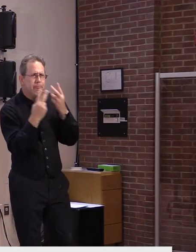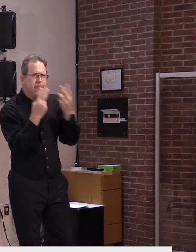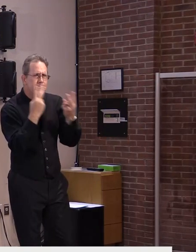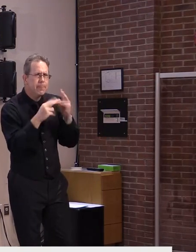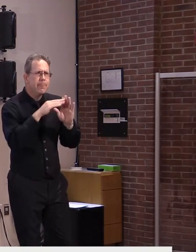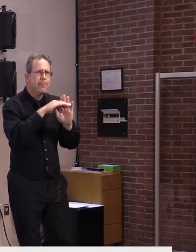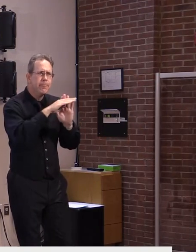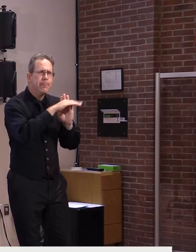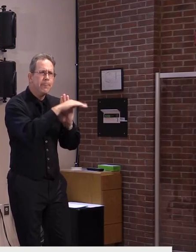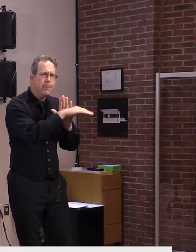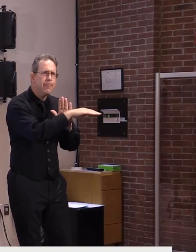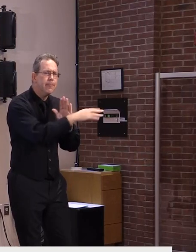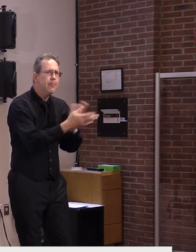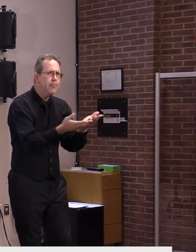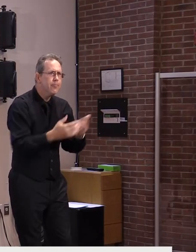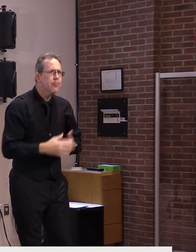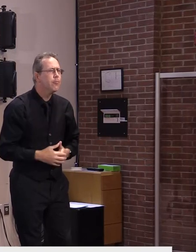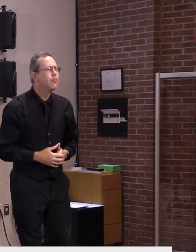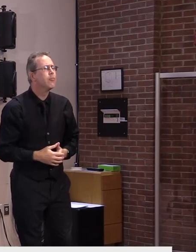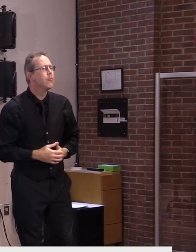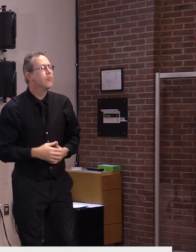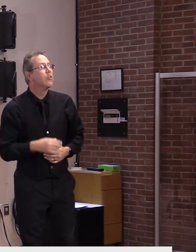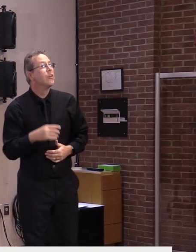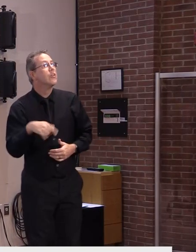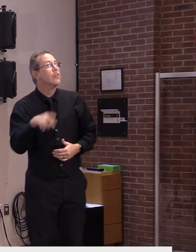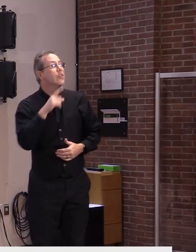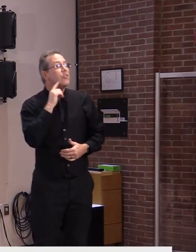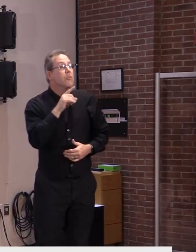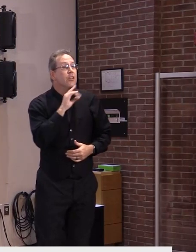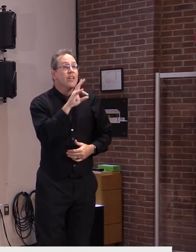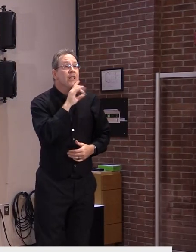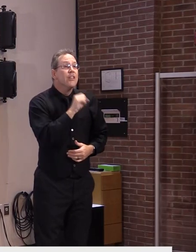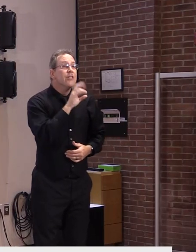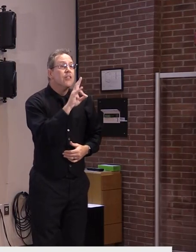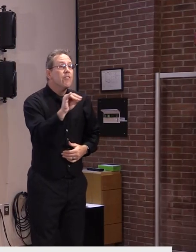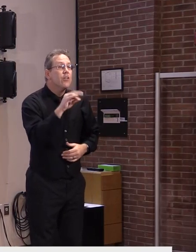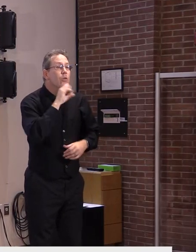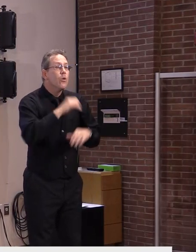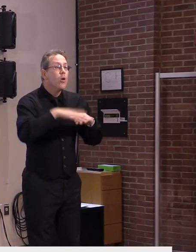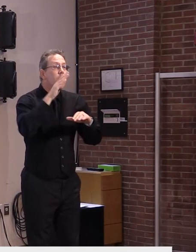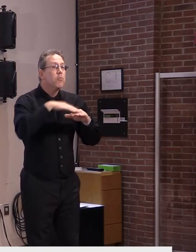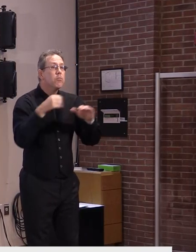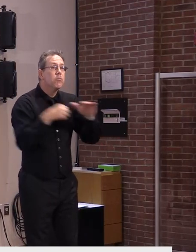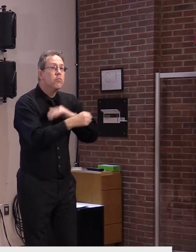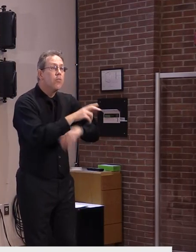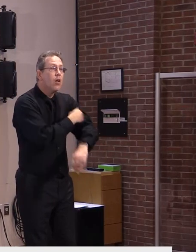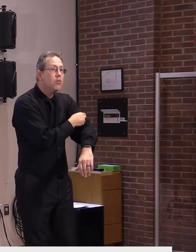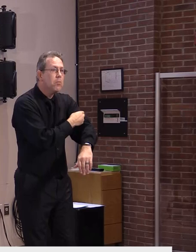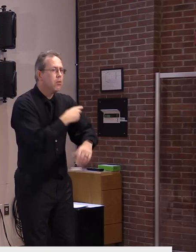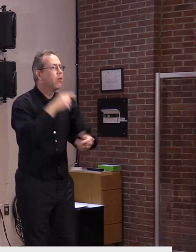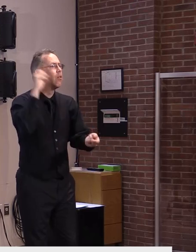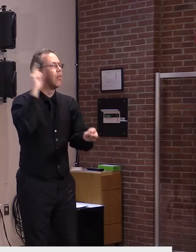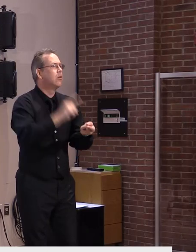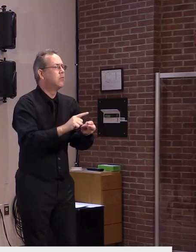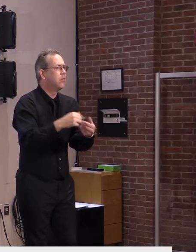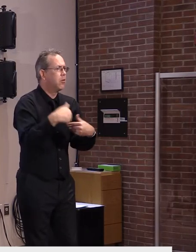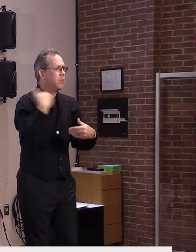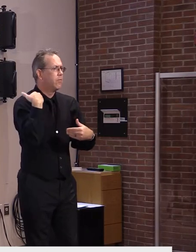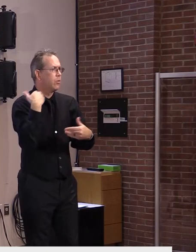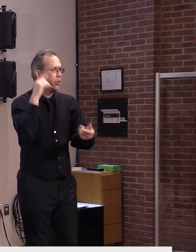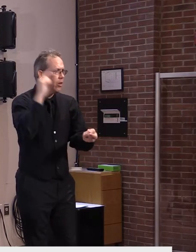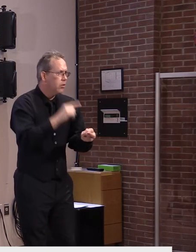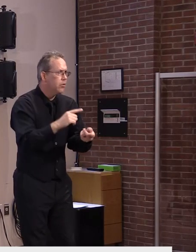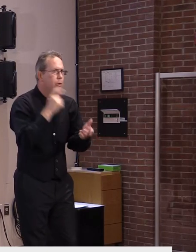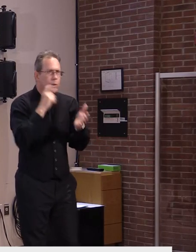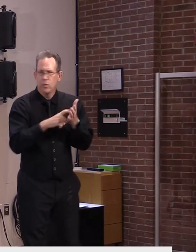the 70-year-old age group was coming down, which certainly is a good thing, but something that we want to just keep an eye on and have a note of caution is when we look at the